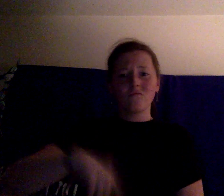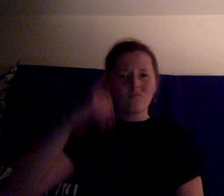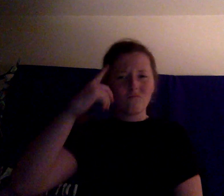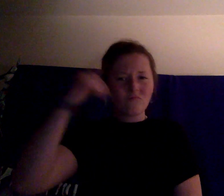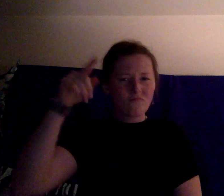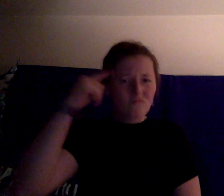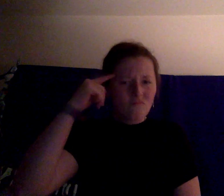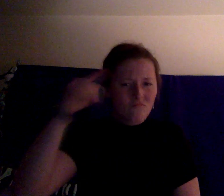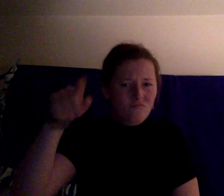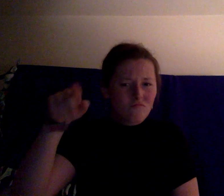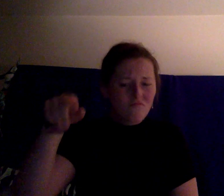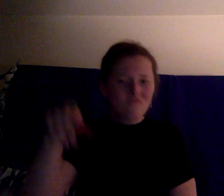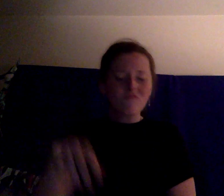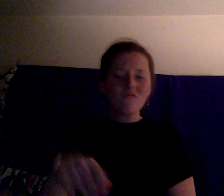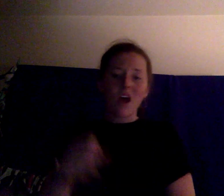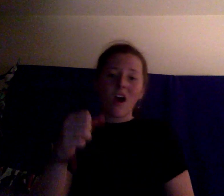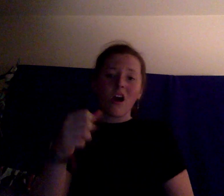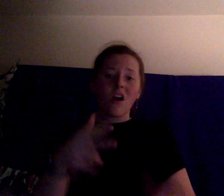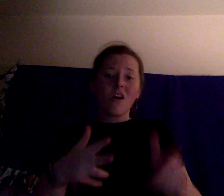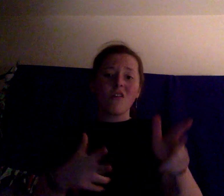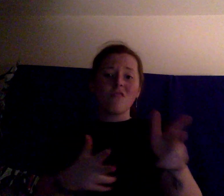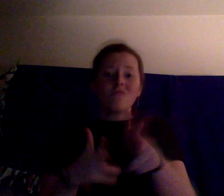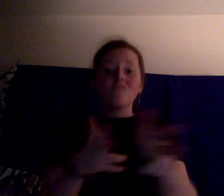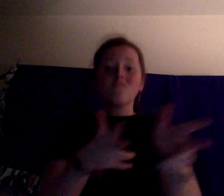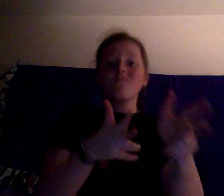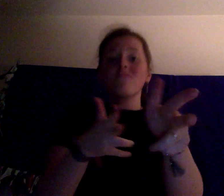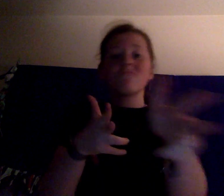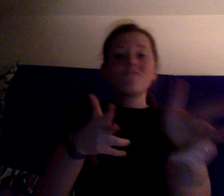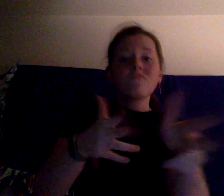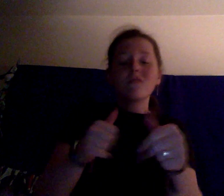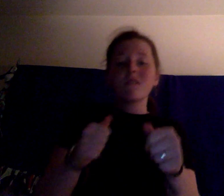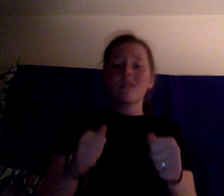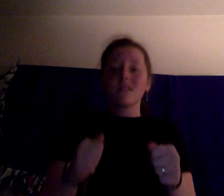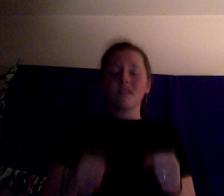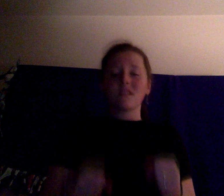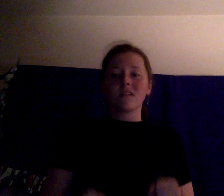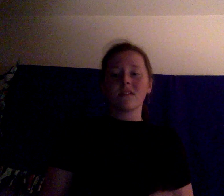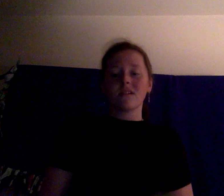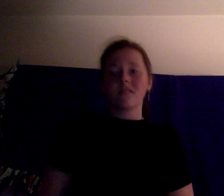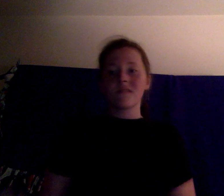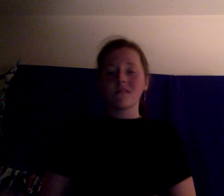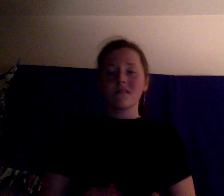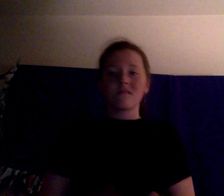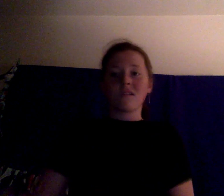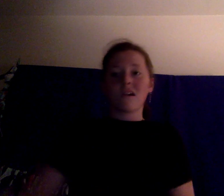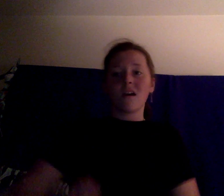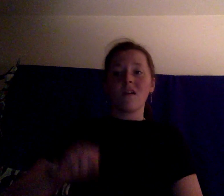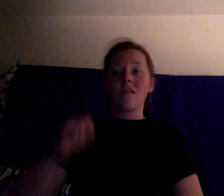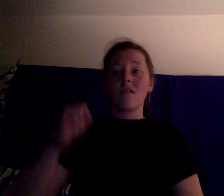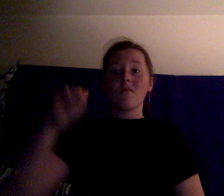1997. He says, "I raced in 1997, but didn't race in 1998